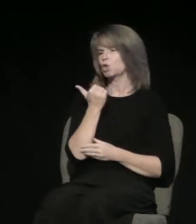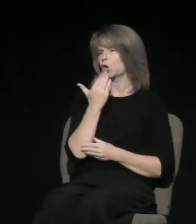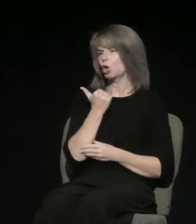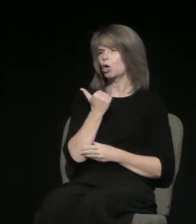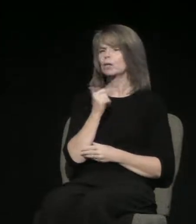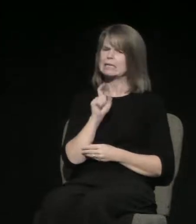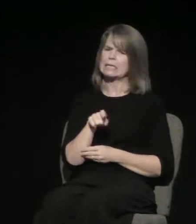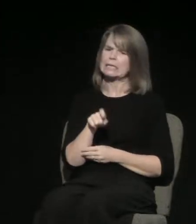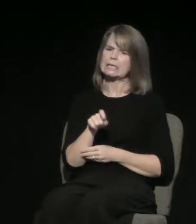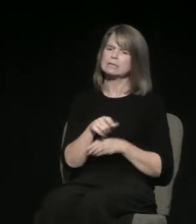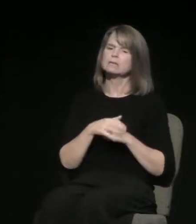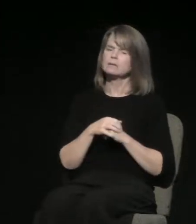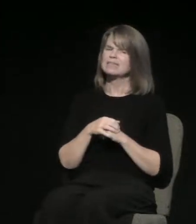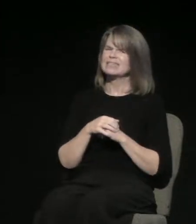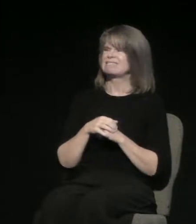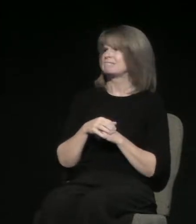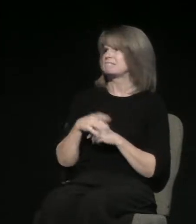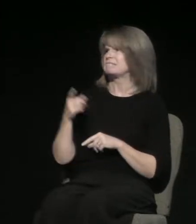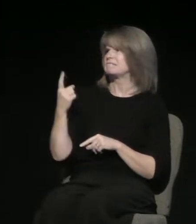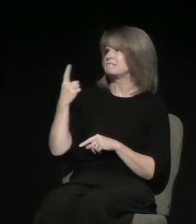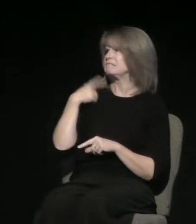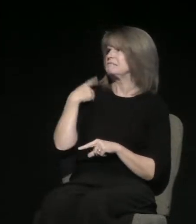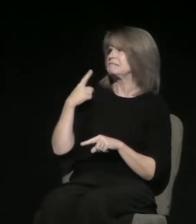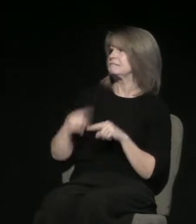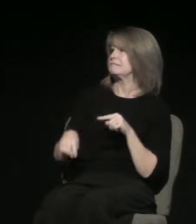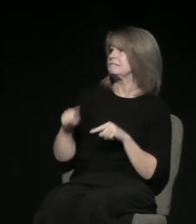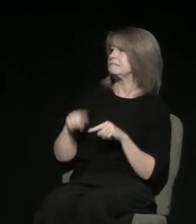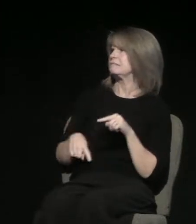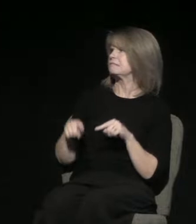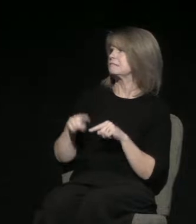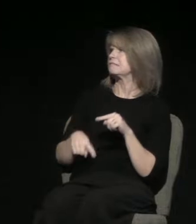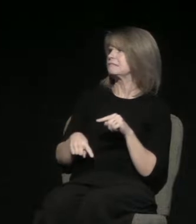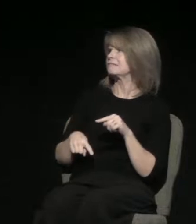And he Said I just Don't think I can do That